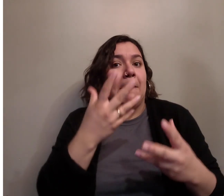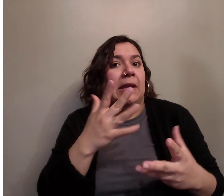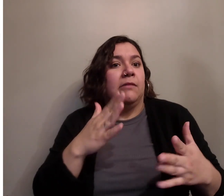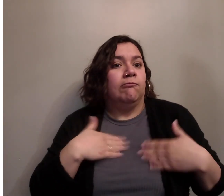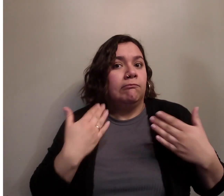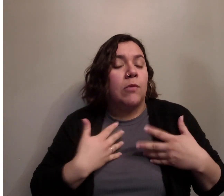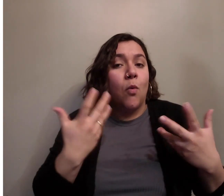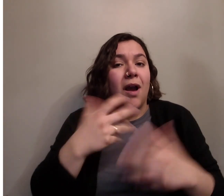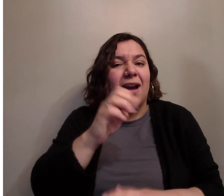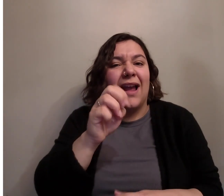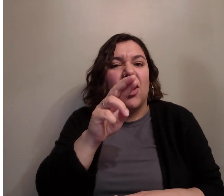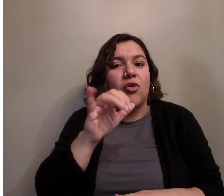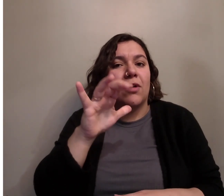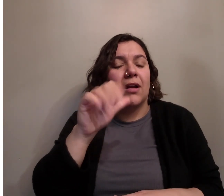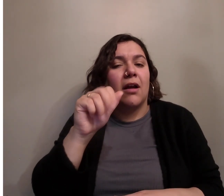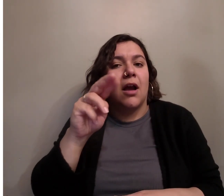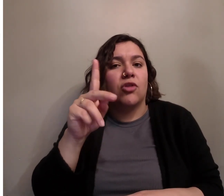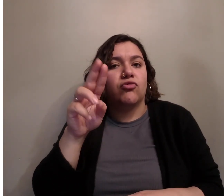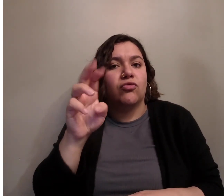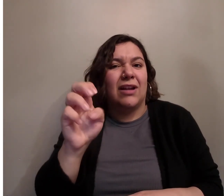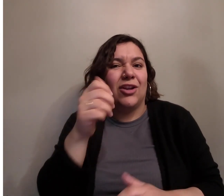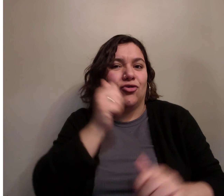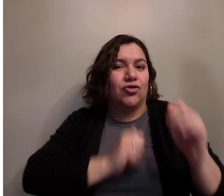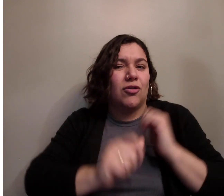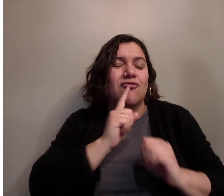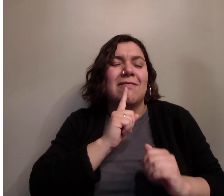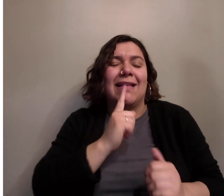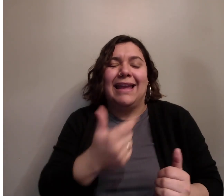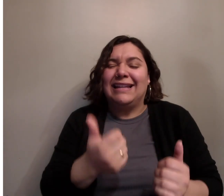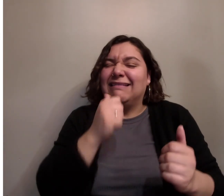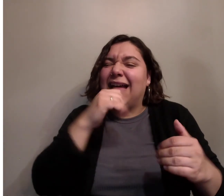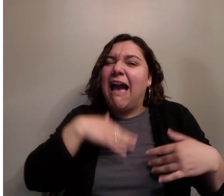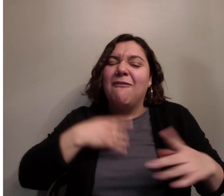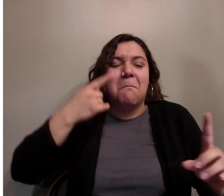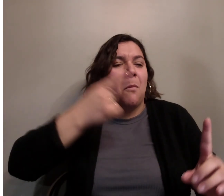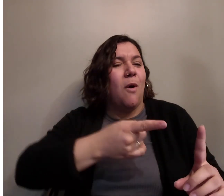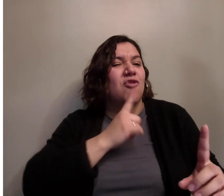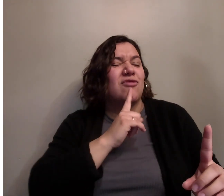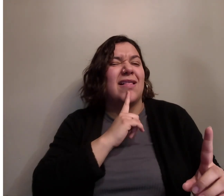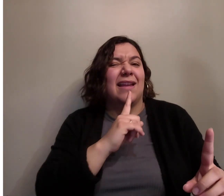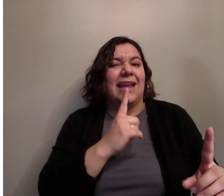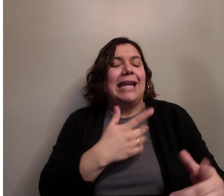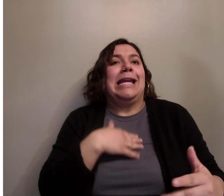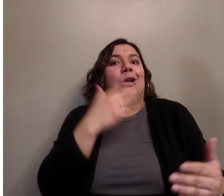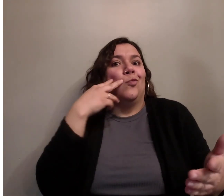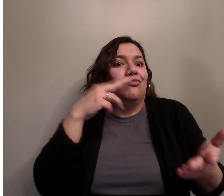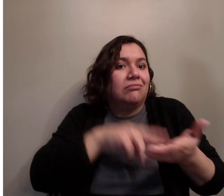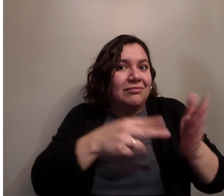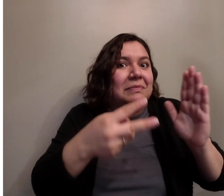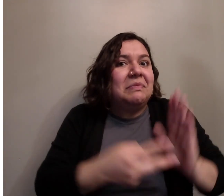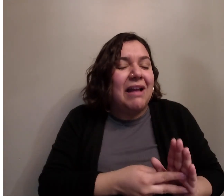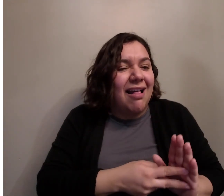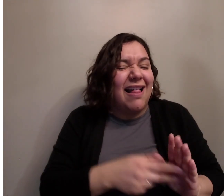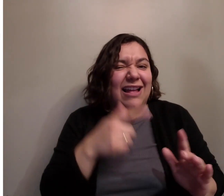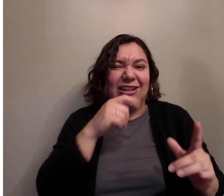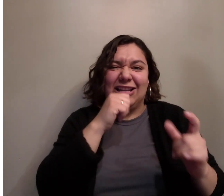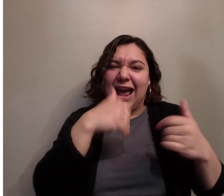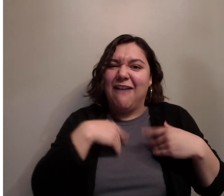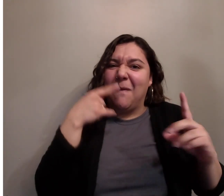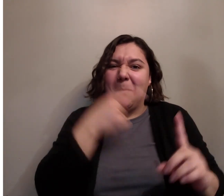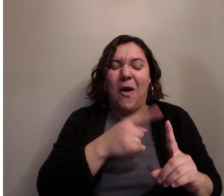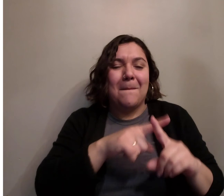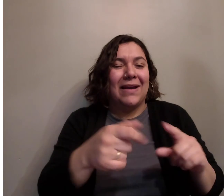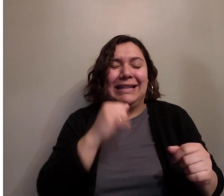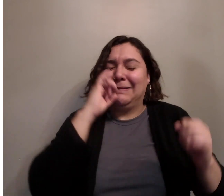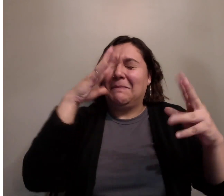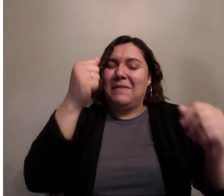Eric Andre show on Adult Swim, the most brainless, like defiantly brainless,